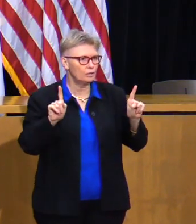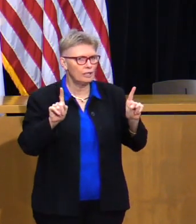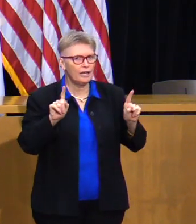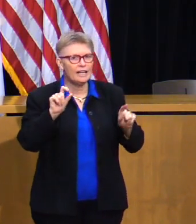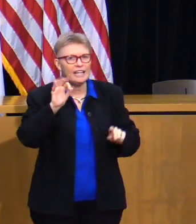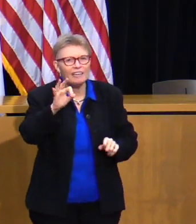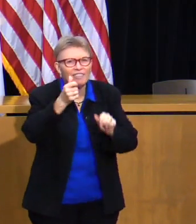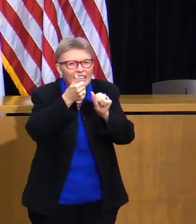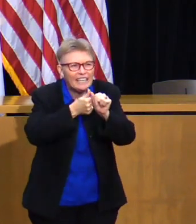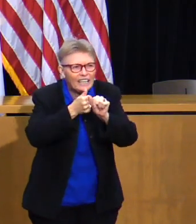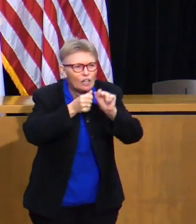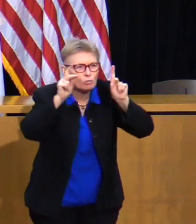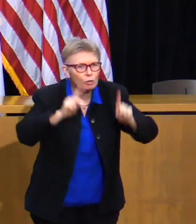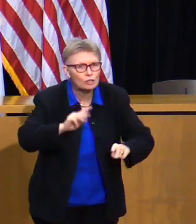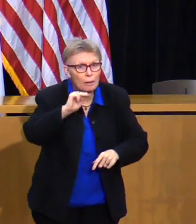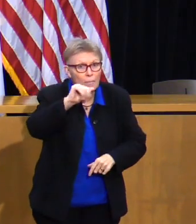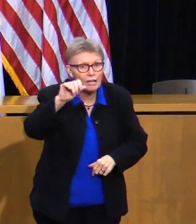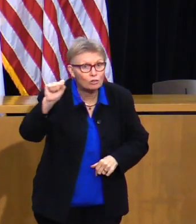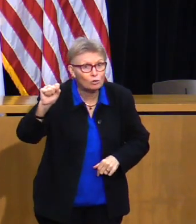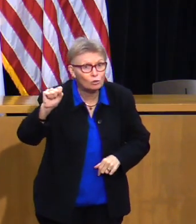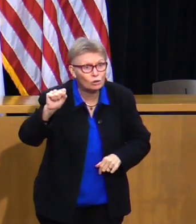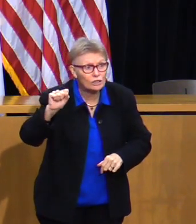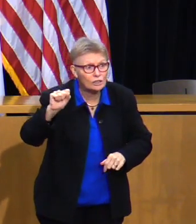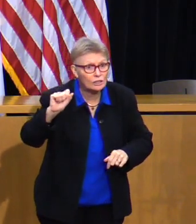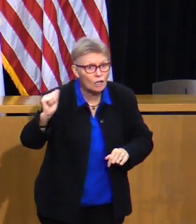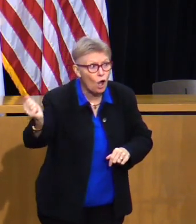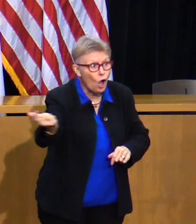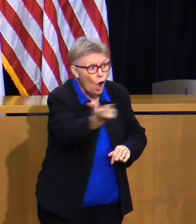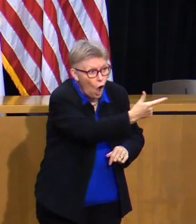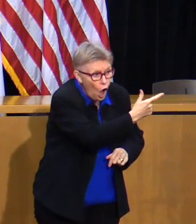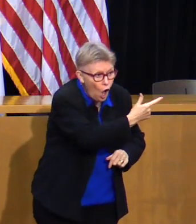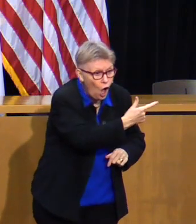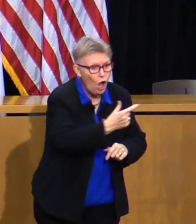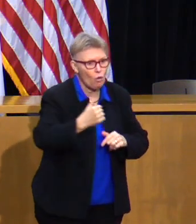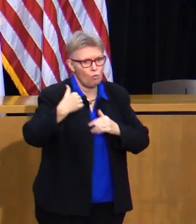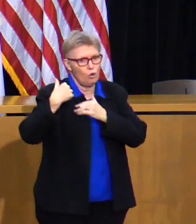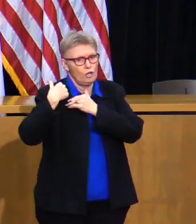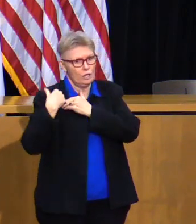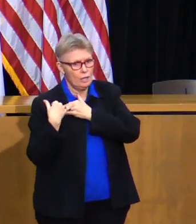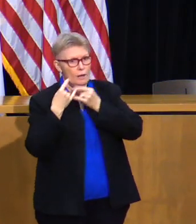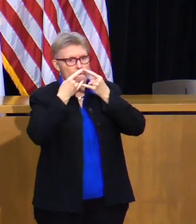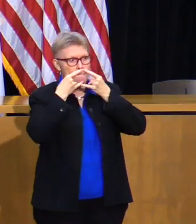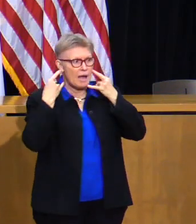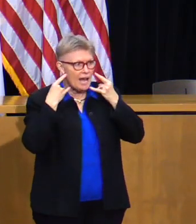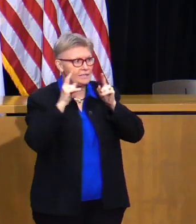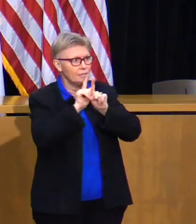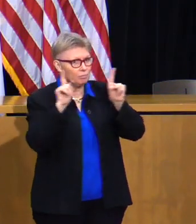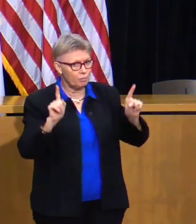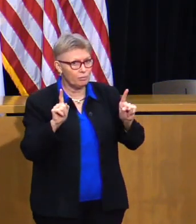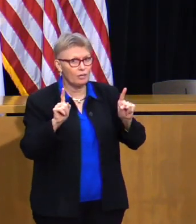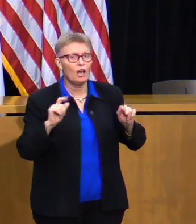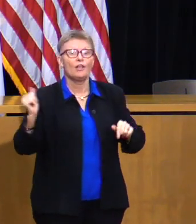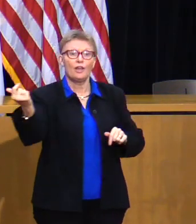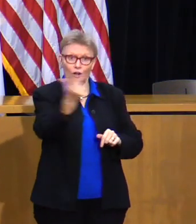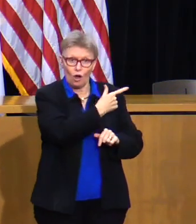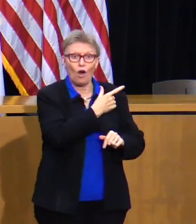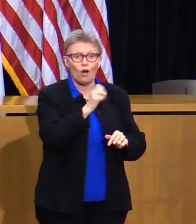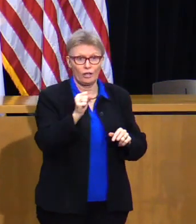this, we're all going to have one heck of a holiday season. And I would love to see that happen. And